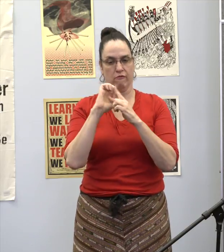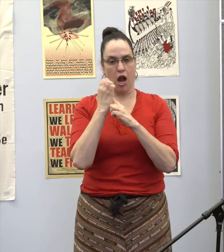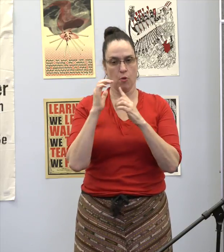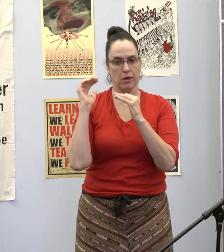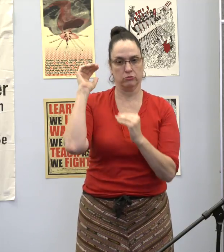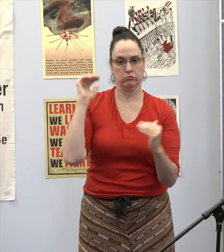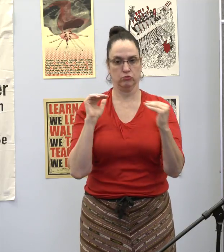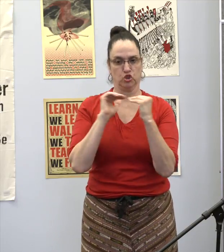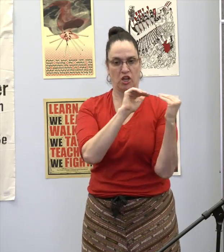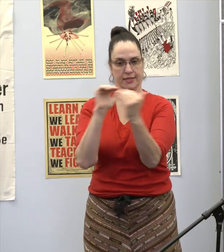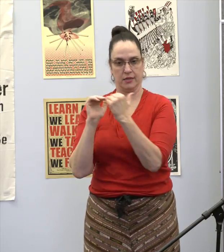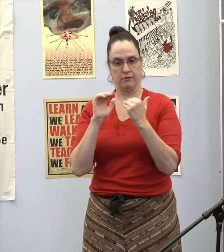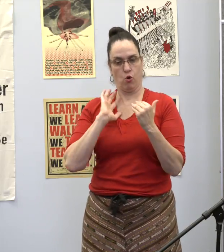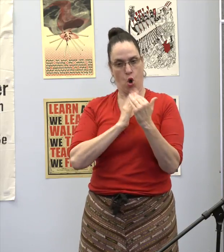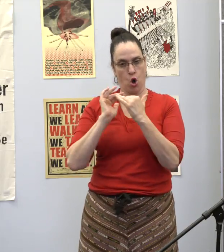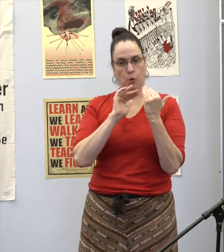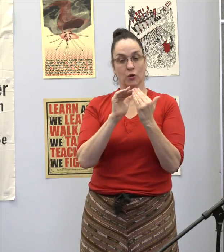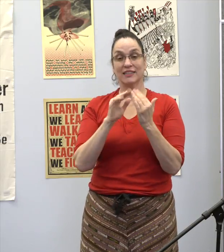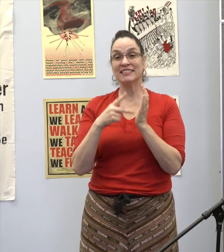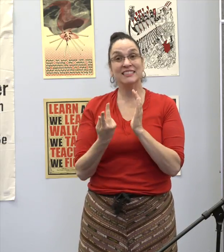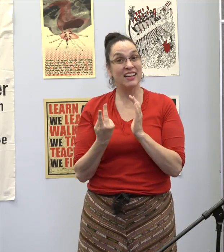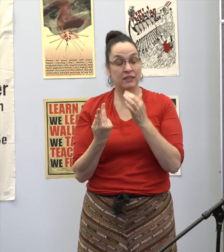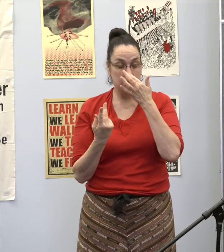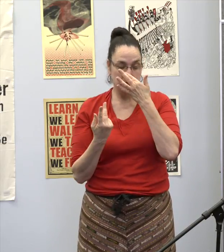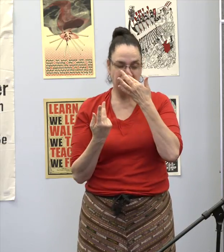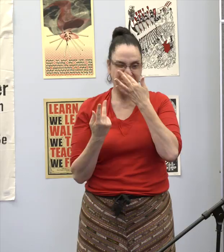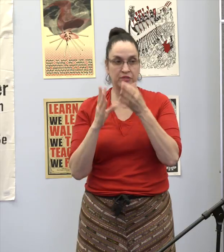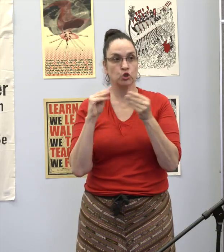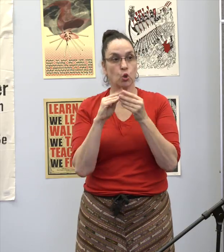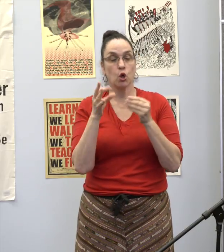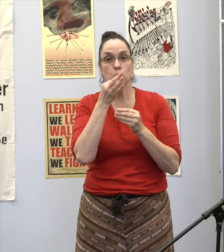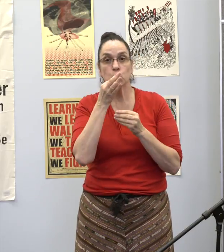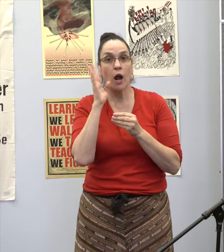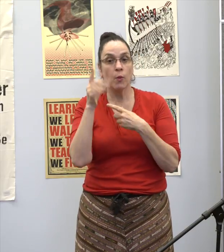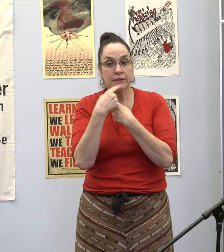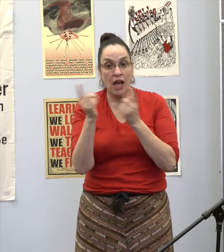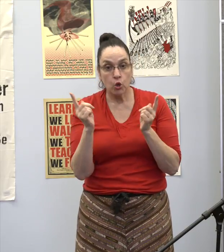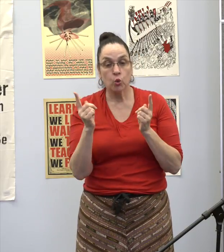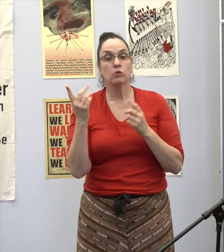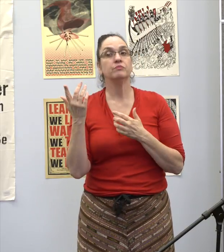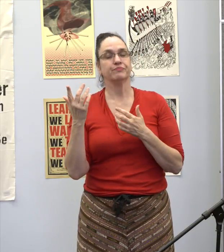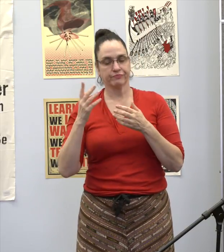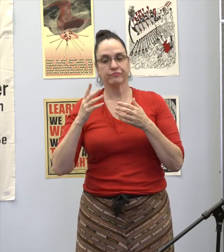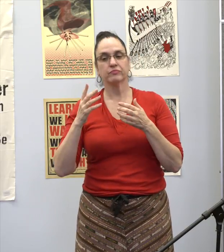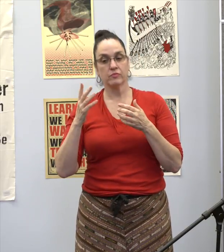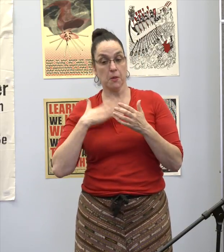second, the story that I'm about to tell you with my community's fight for environmental